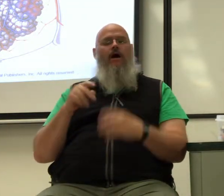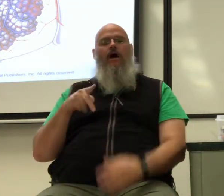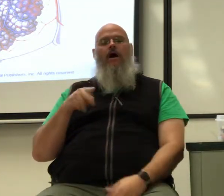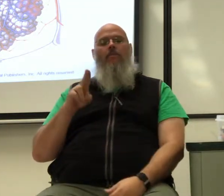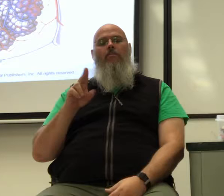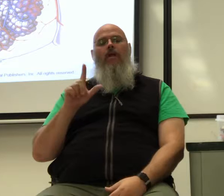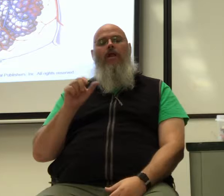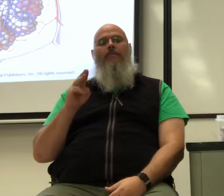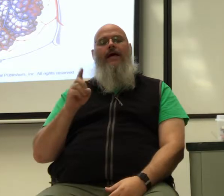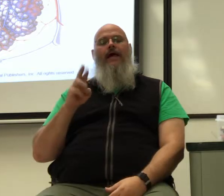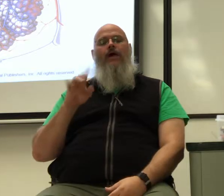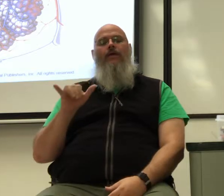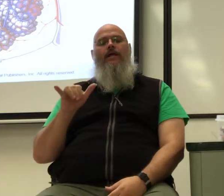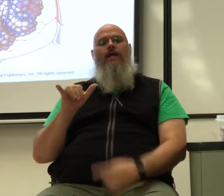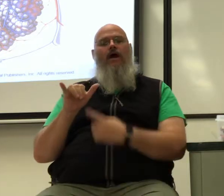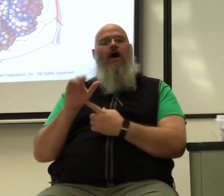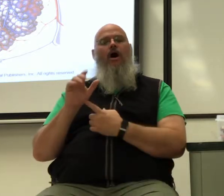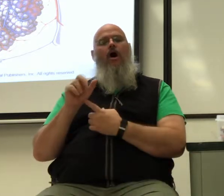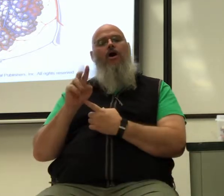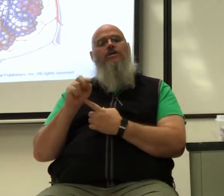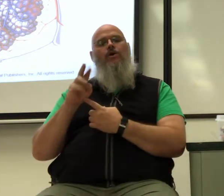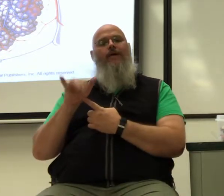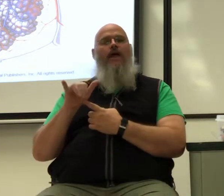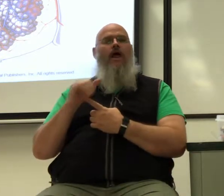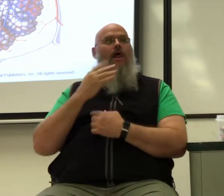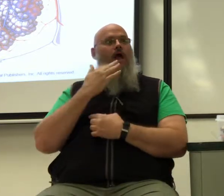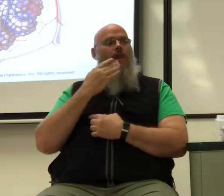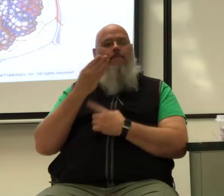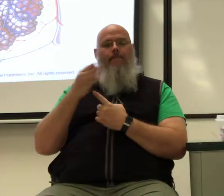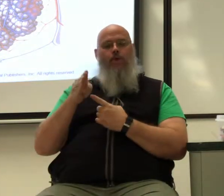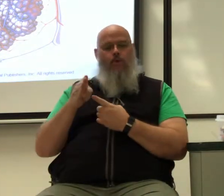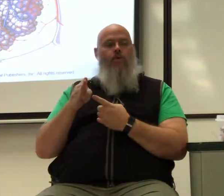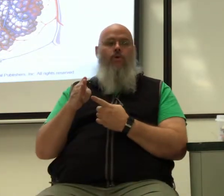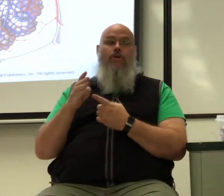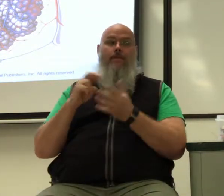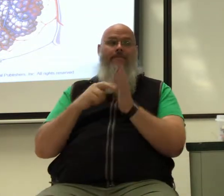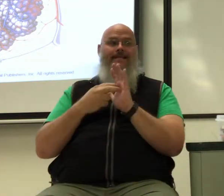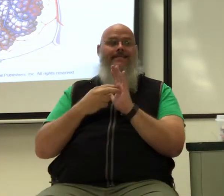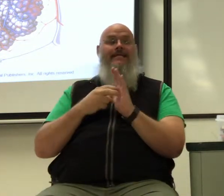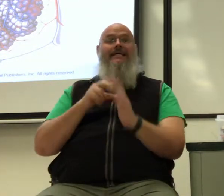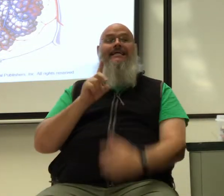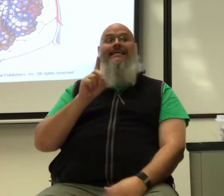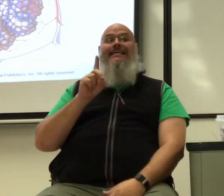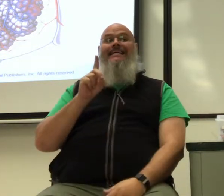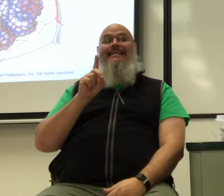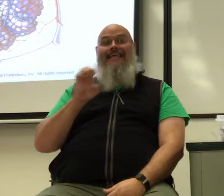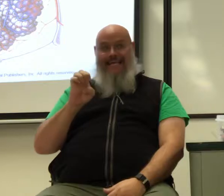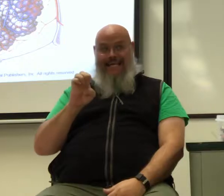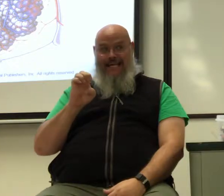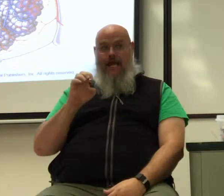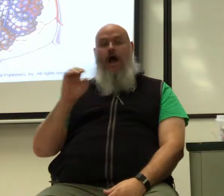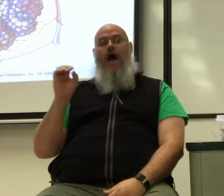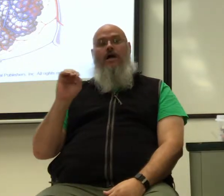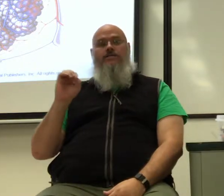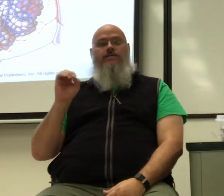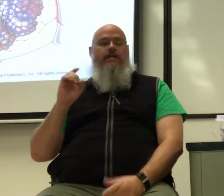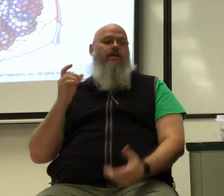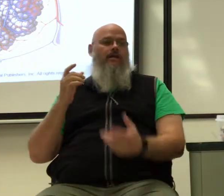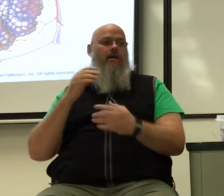pulmonary artery. Now they color it blue, and that usually means, and it does here, deoxygenated blood. Remember that?